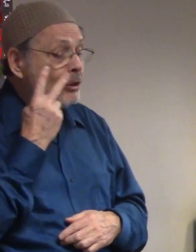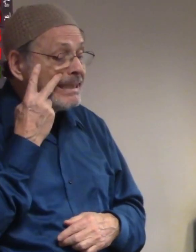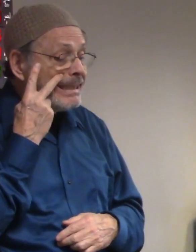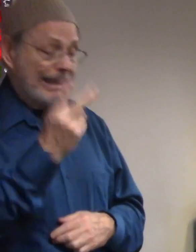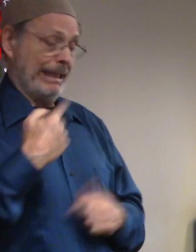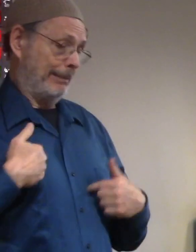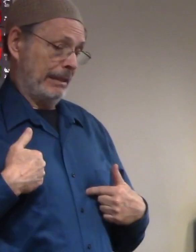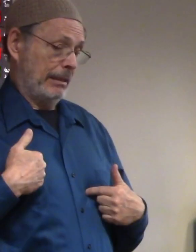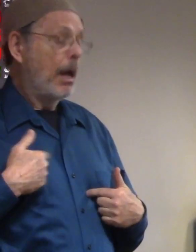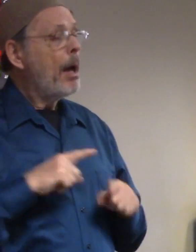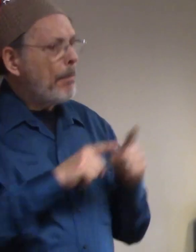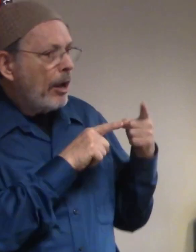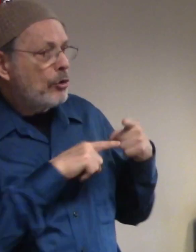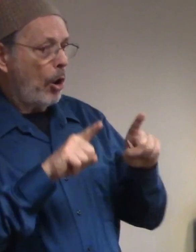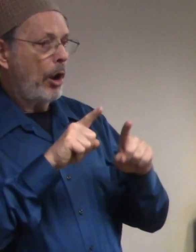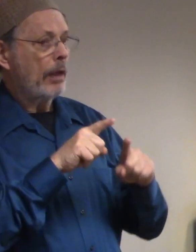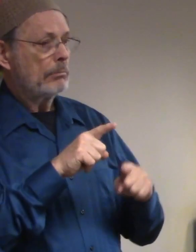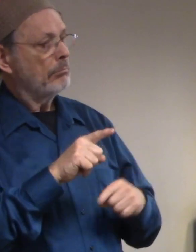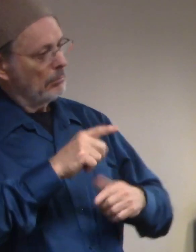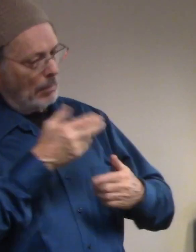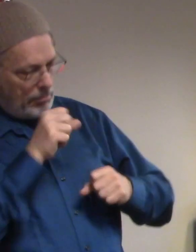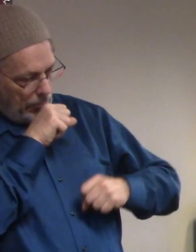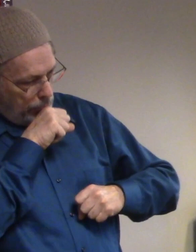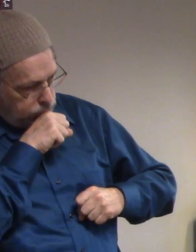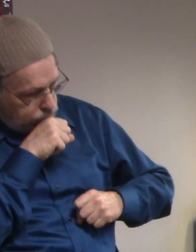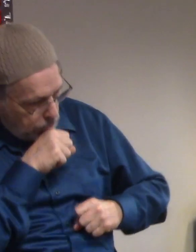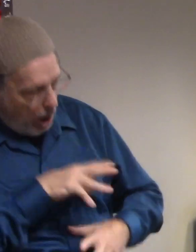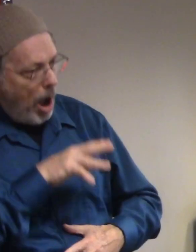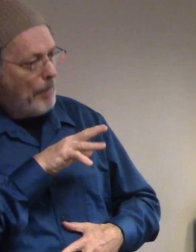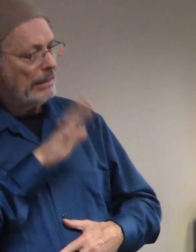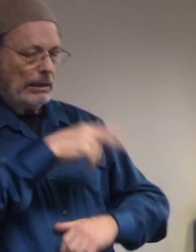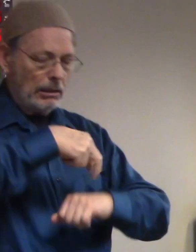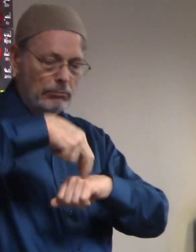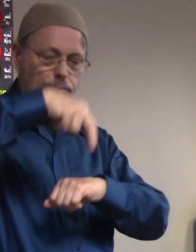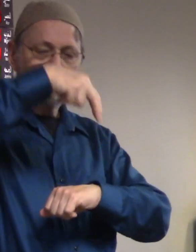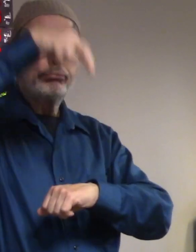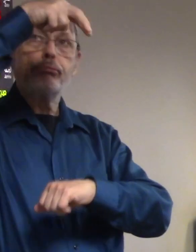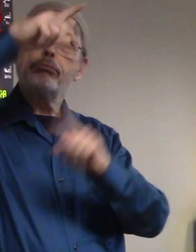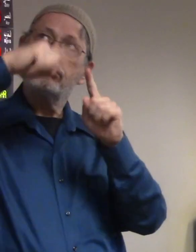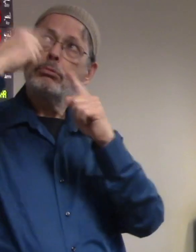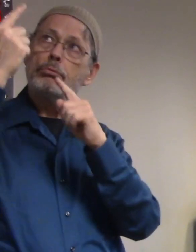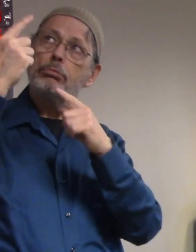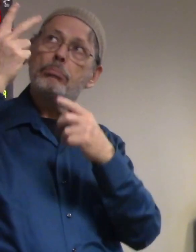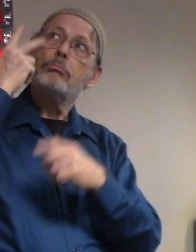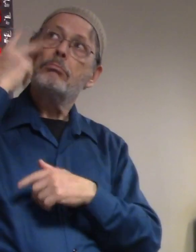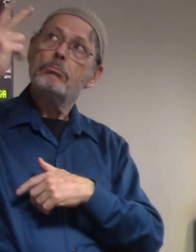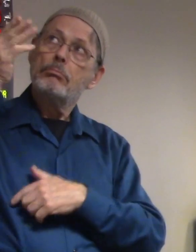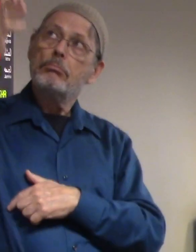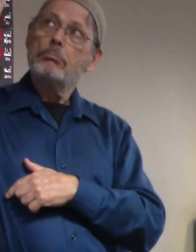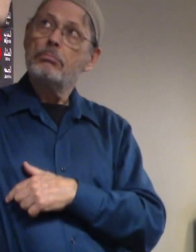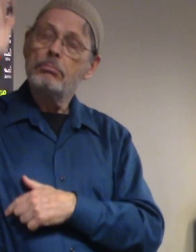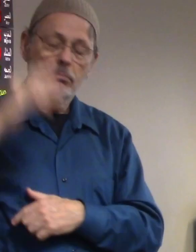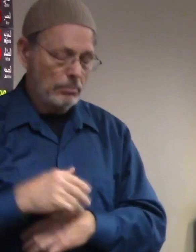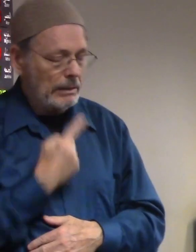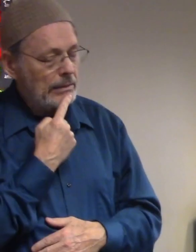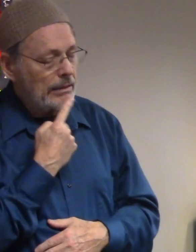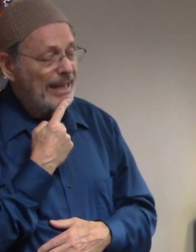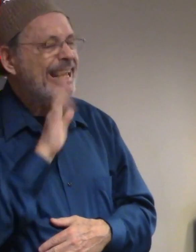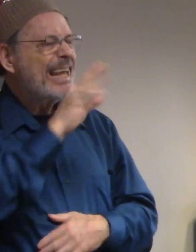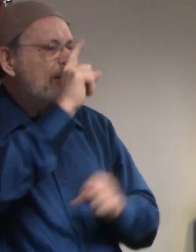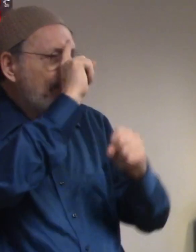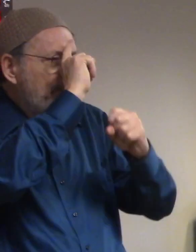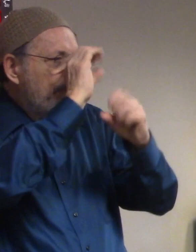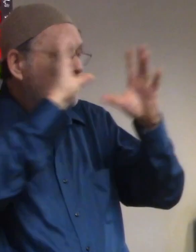me. But during the Isra and the Miraj, what does it say in the Quran? Ma zaghal basru wa ma tagha. His